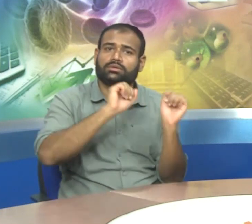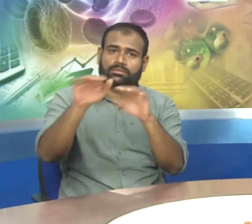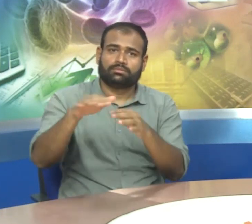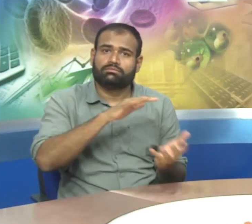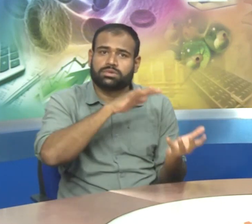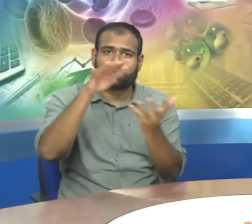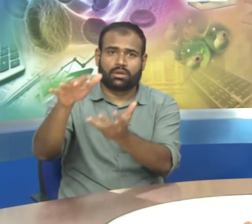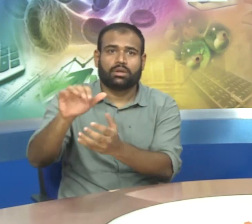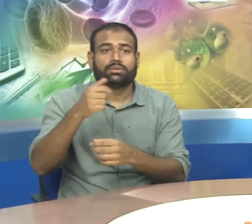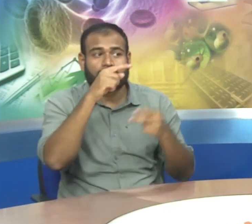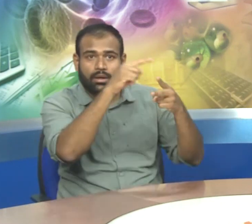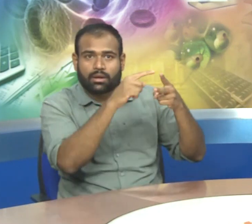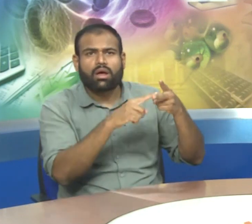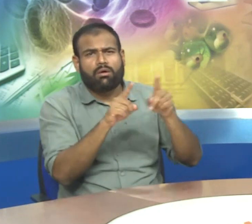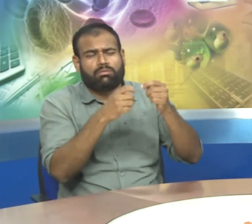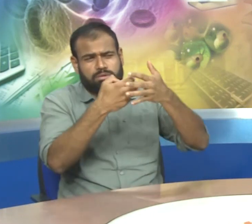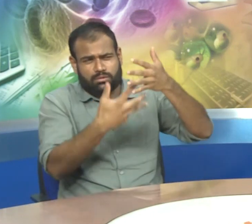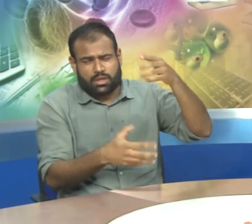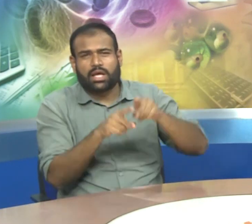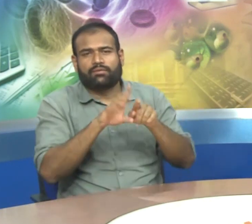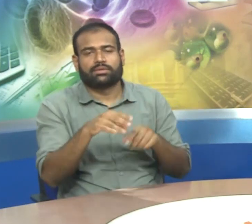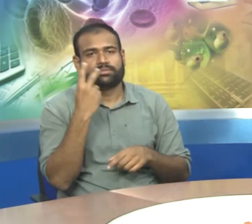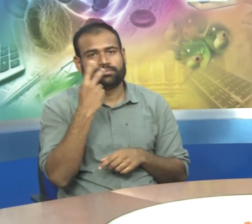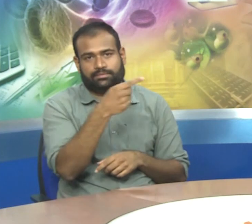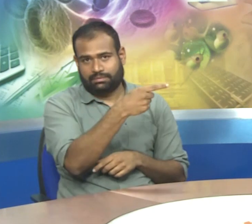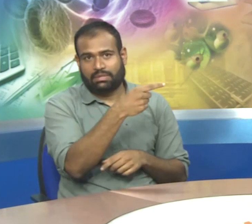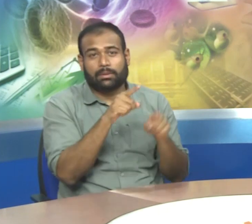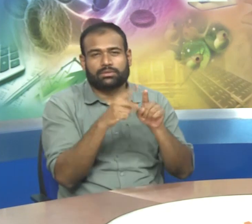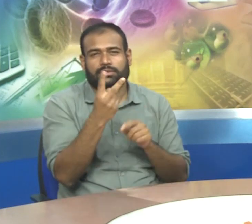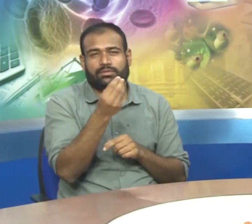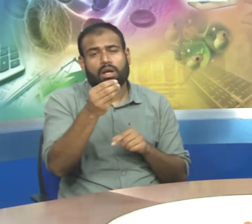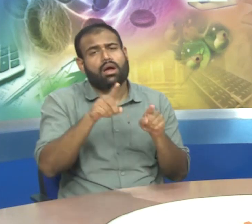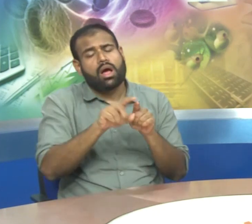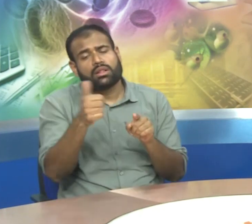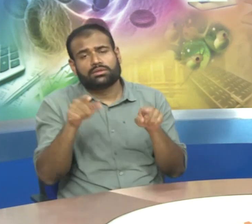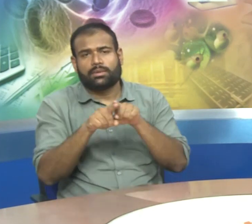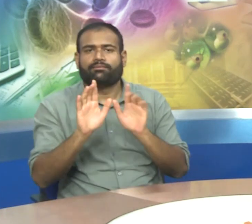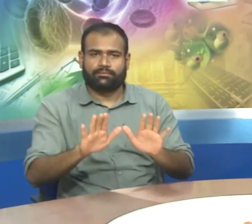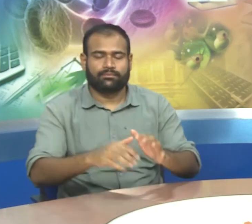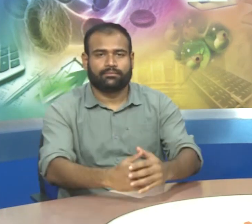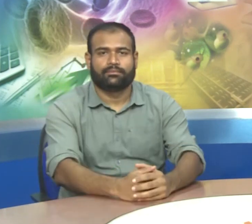Information centers such as NISCare provides a document delivery service.